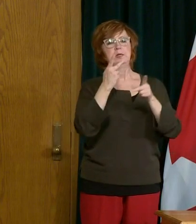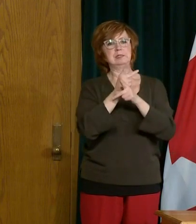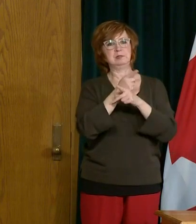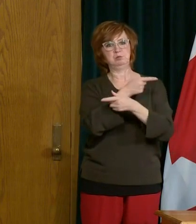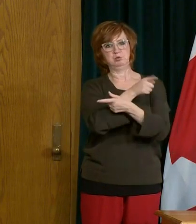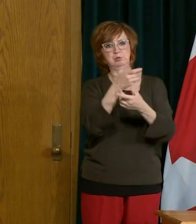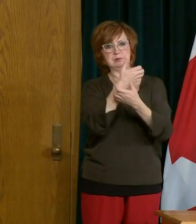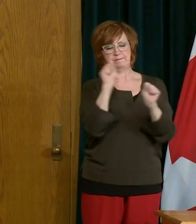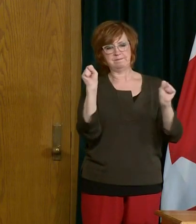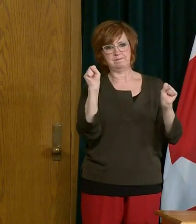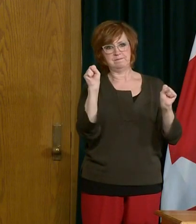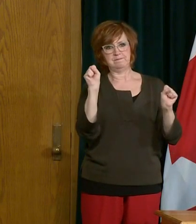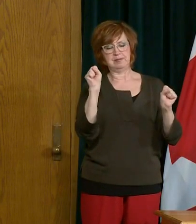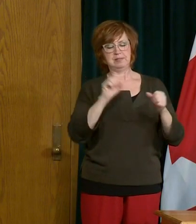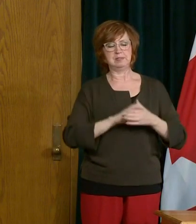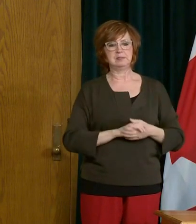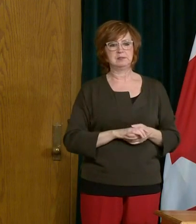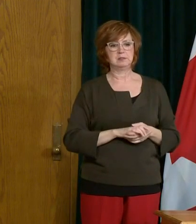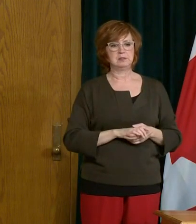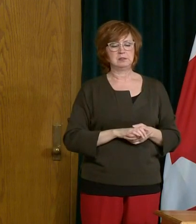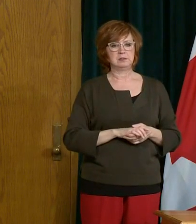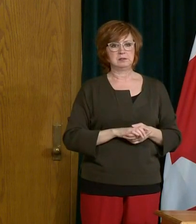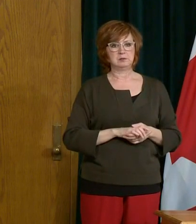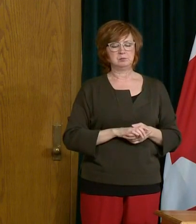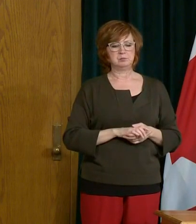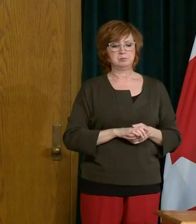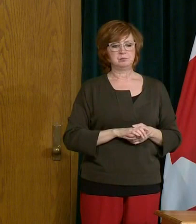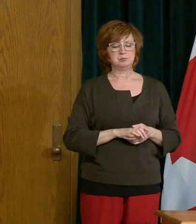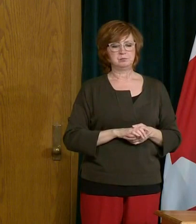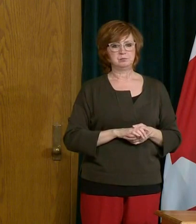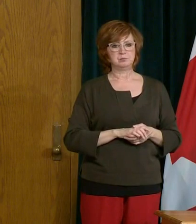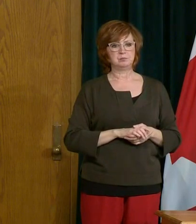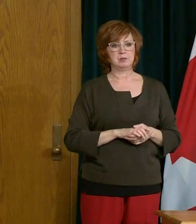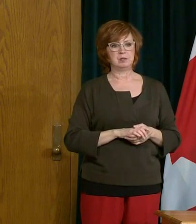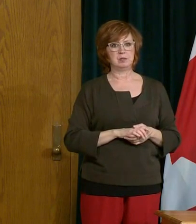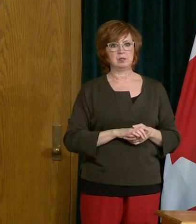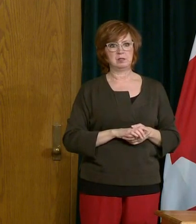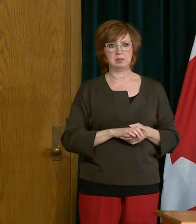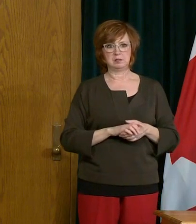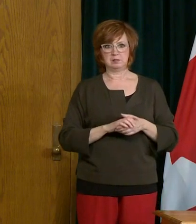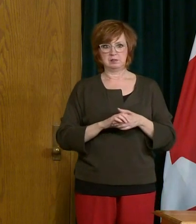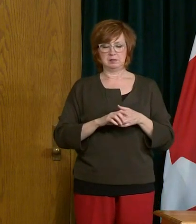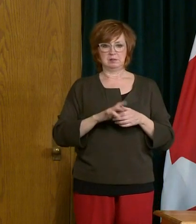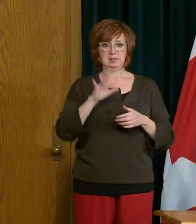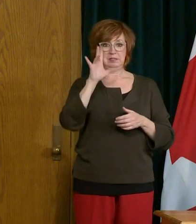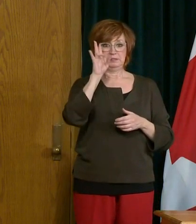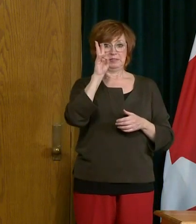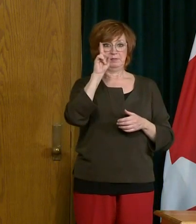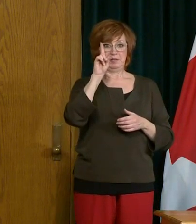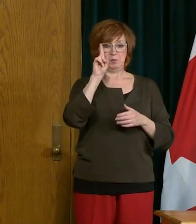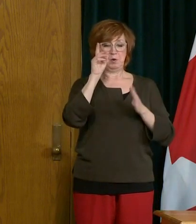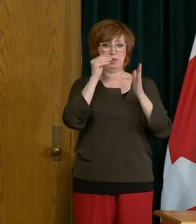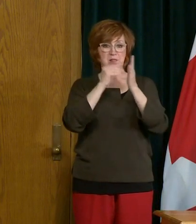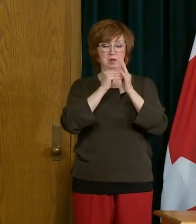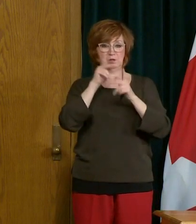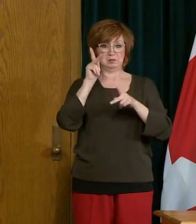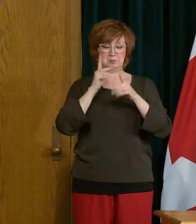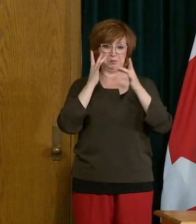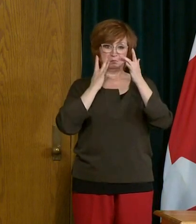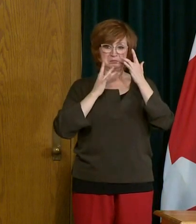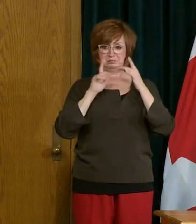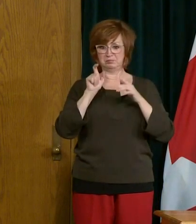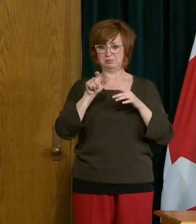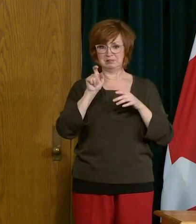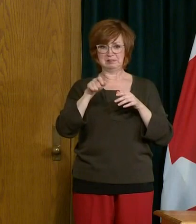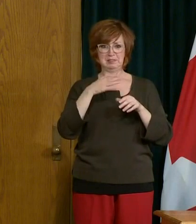but also allowing us to start to reopen the economy and allow those 71,000 individuals that may